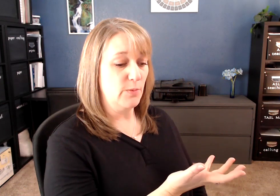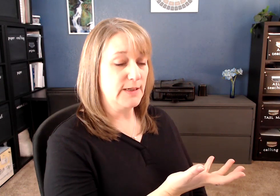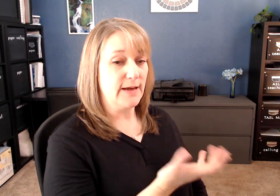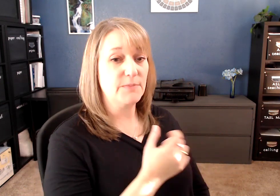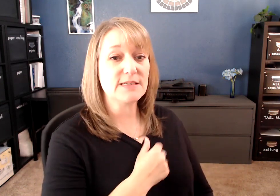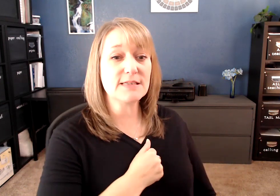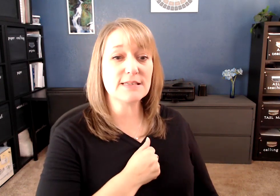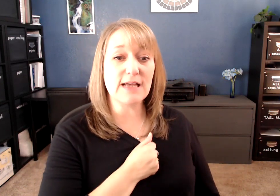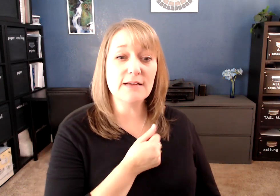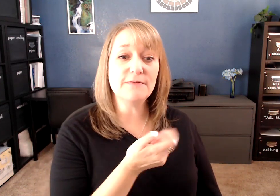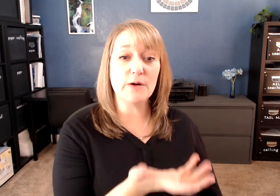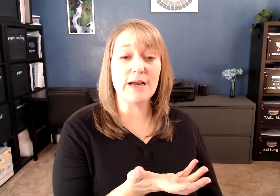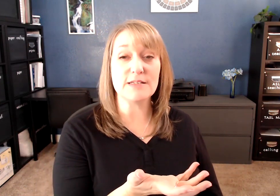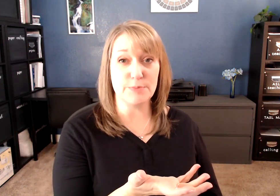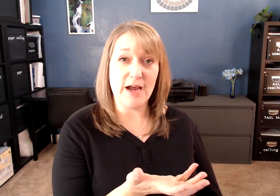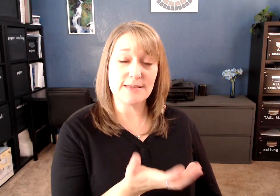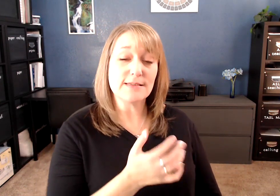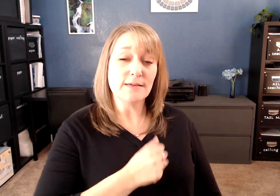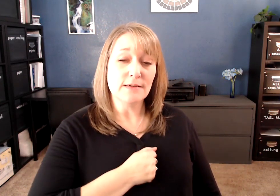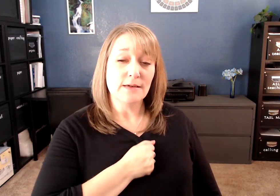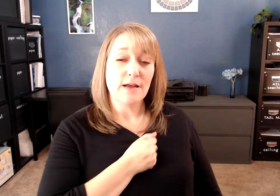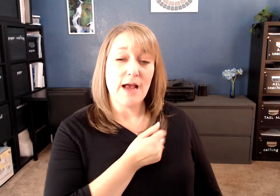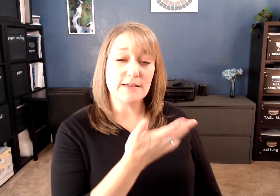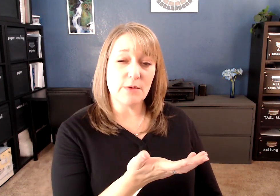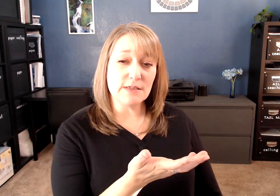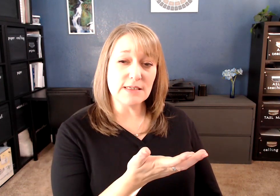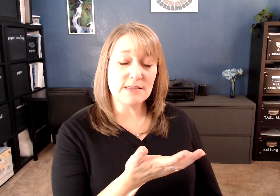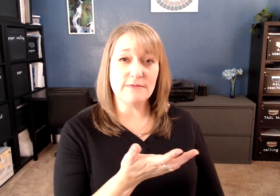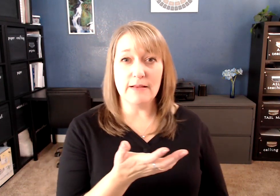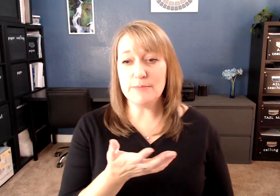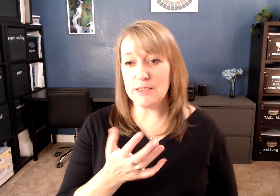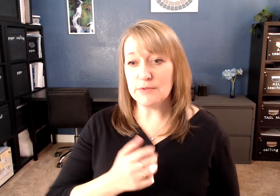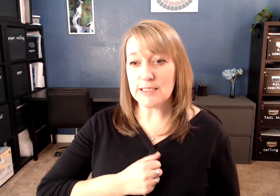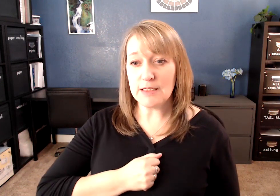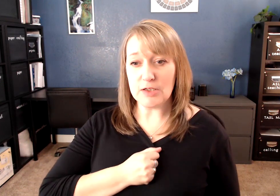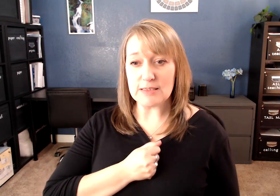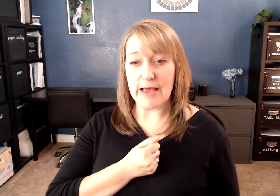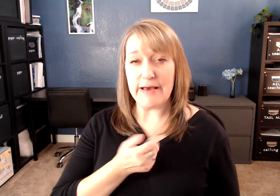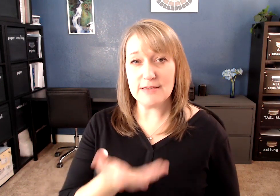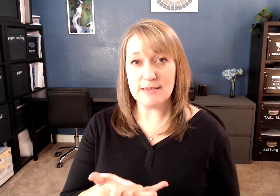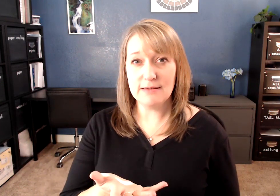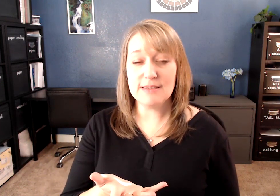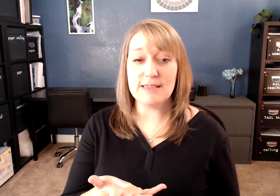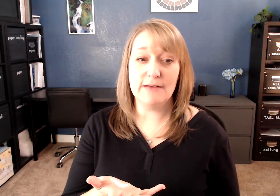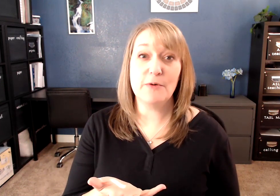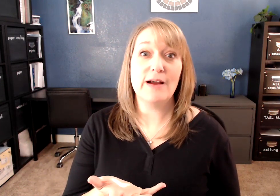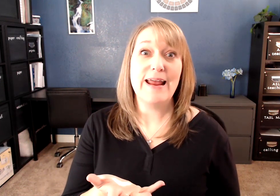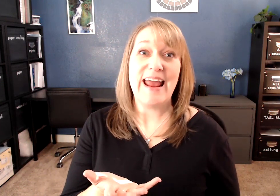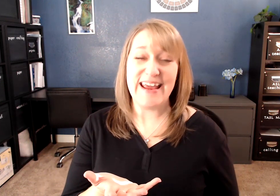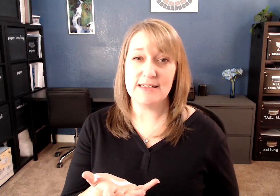open it up. This is the sign for express. And so this has developed in recent years as the sign for